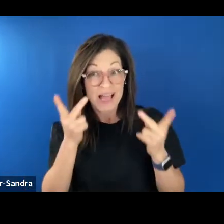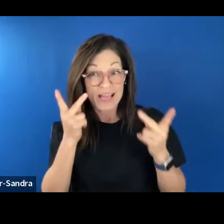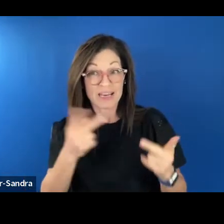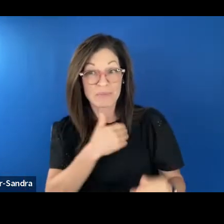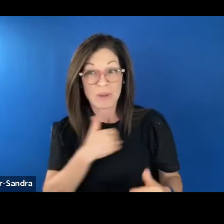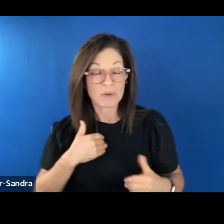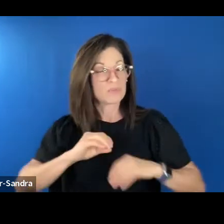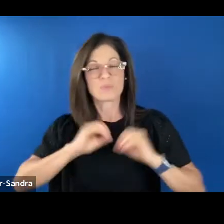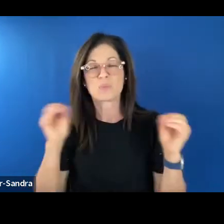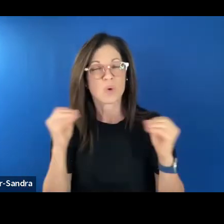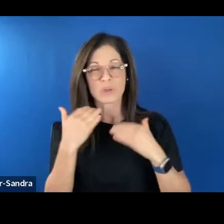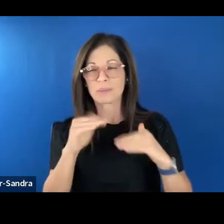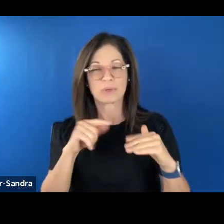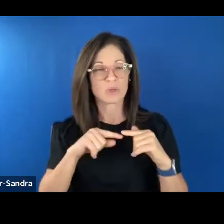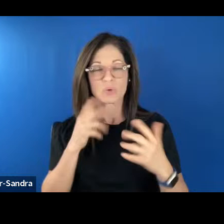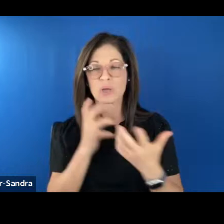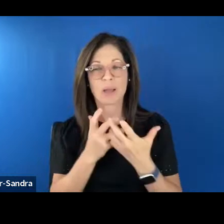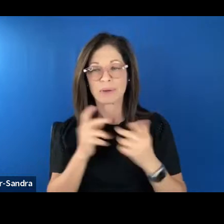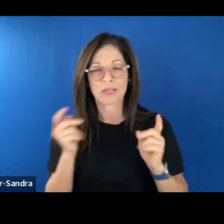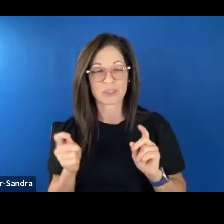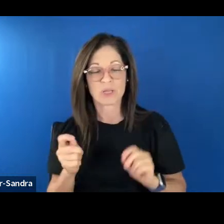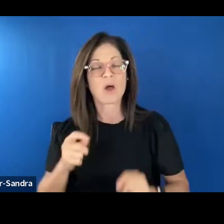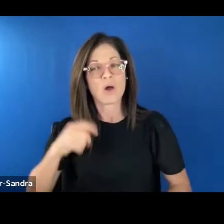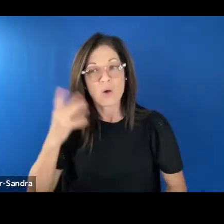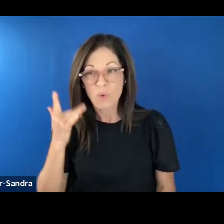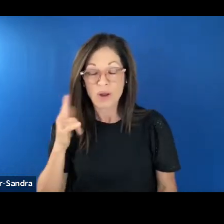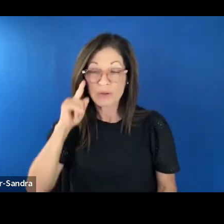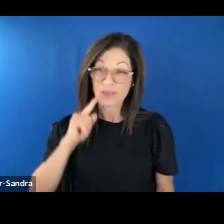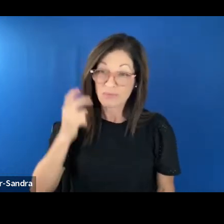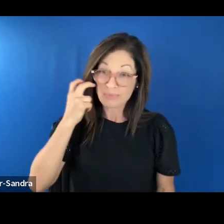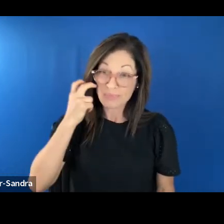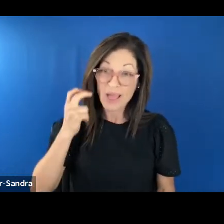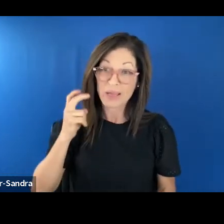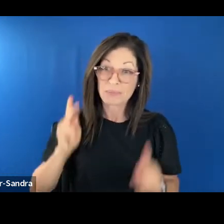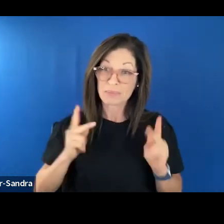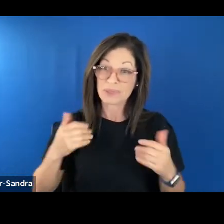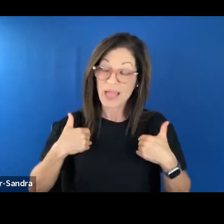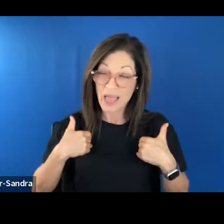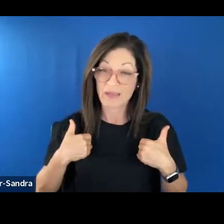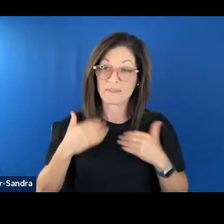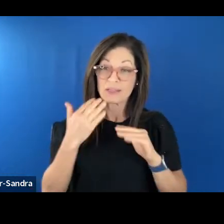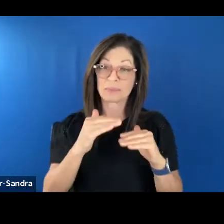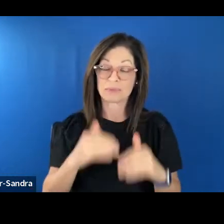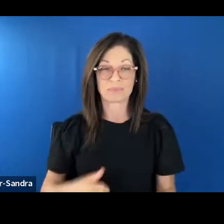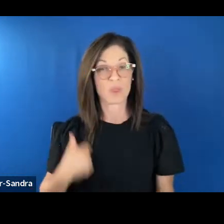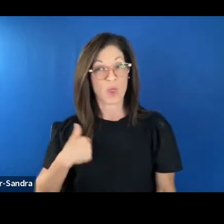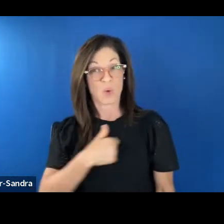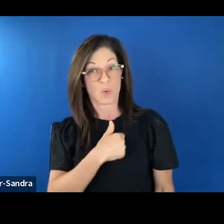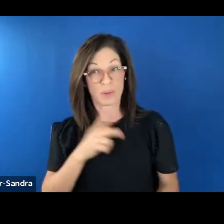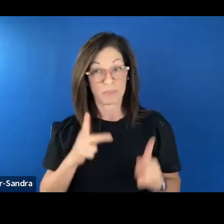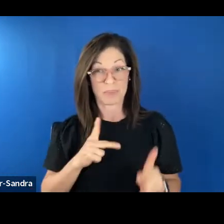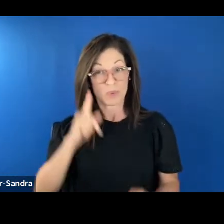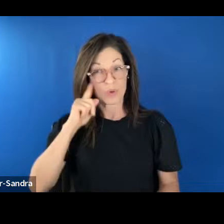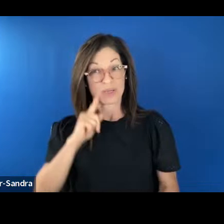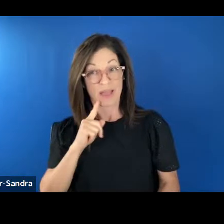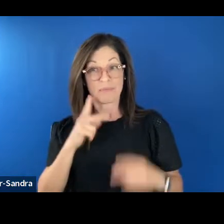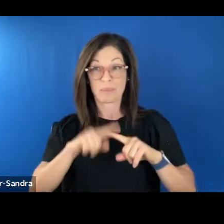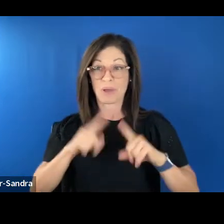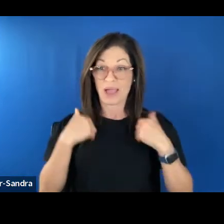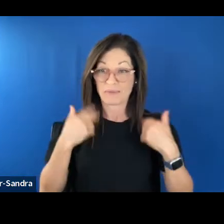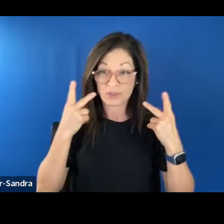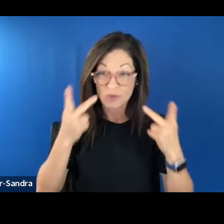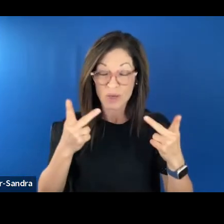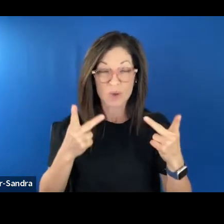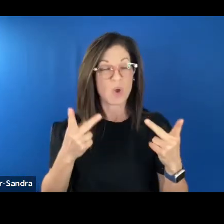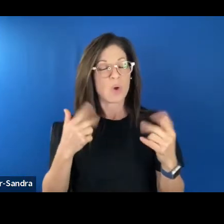to accommodations. So why do deafblind members have limits? We deaf-sighted have so much privilege to